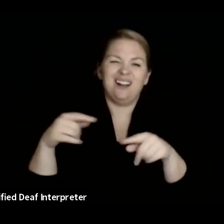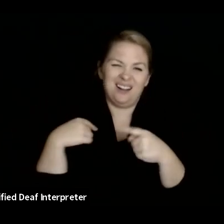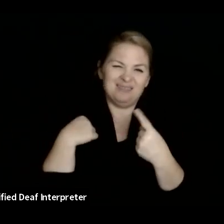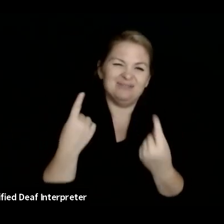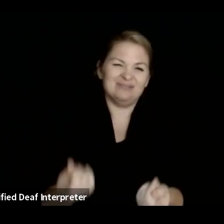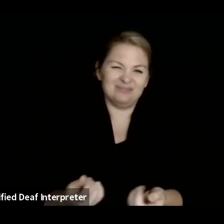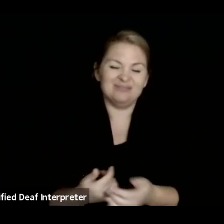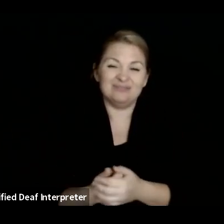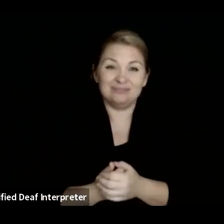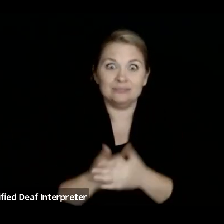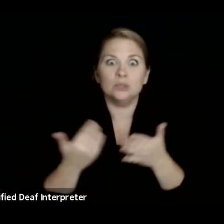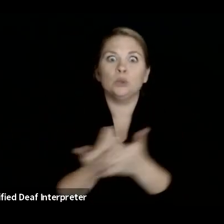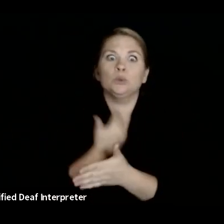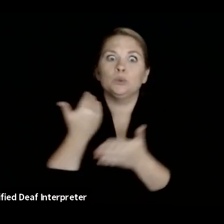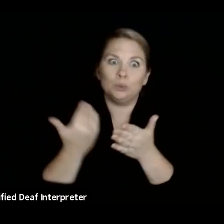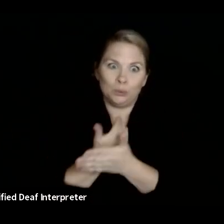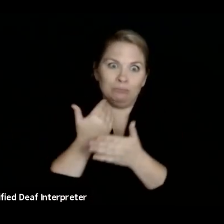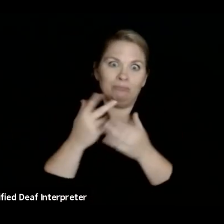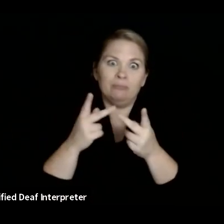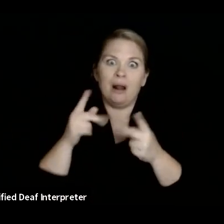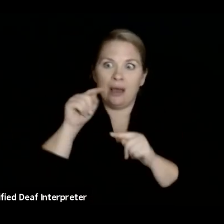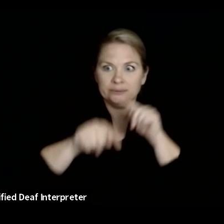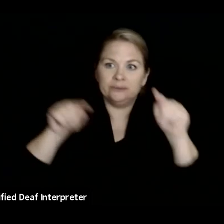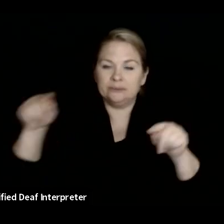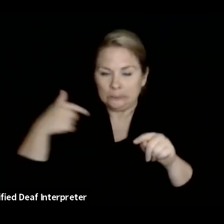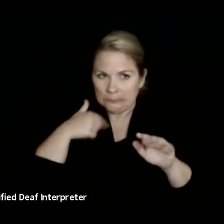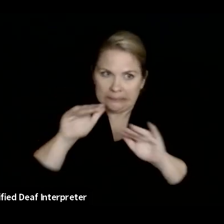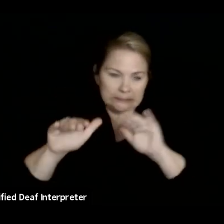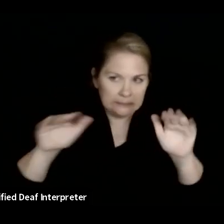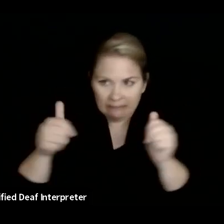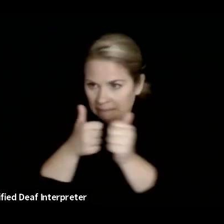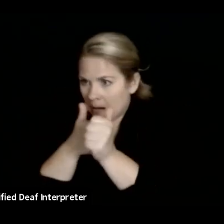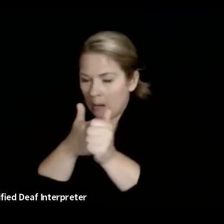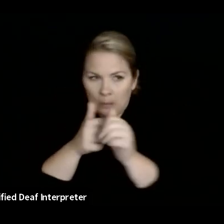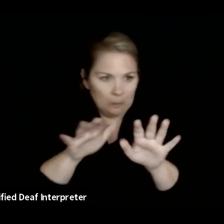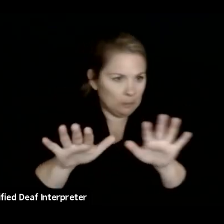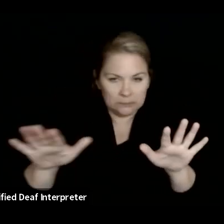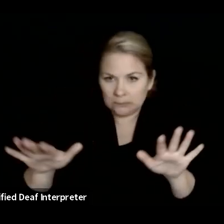up on. We have also seen some other,